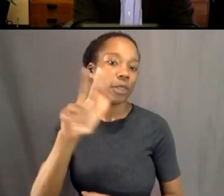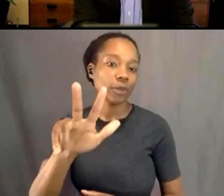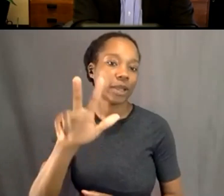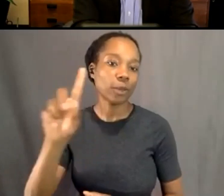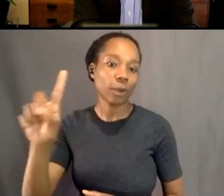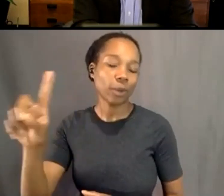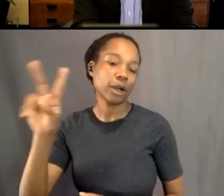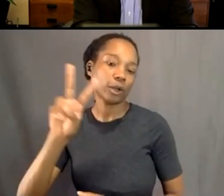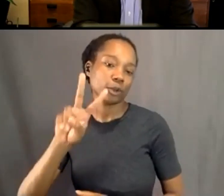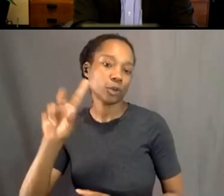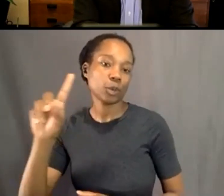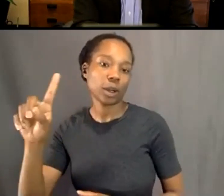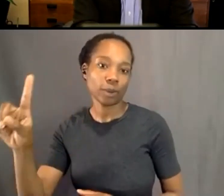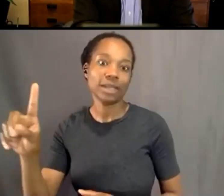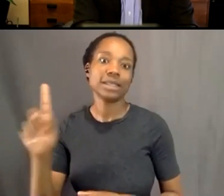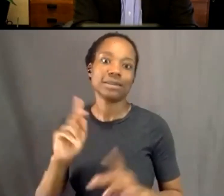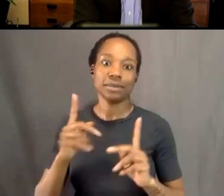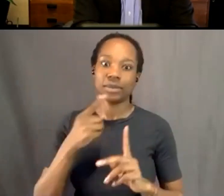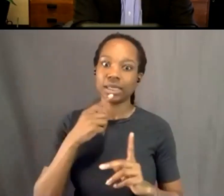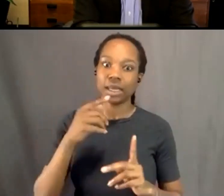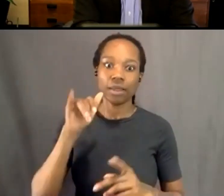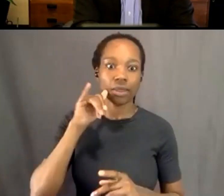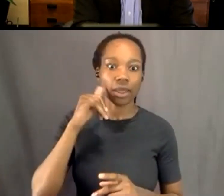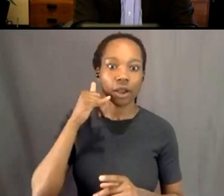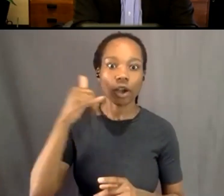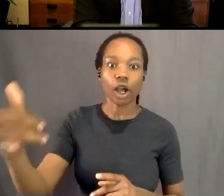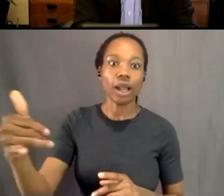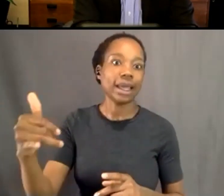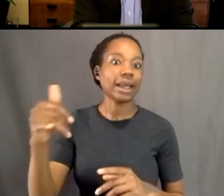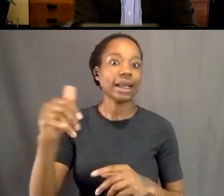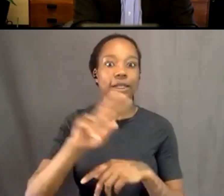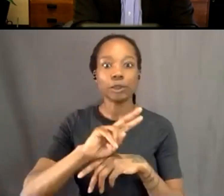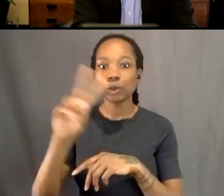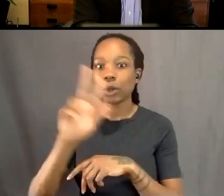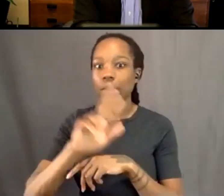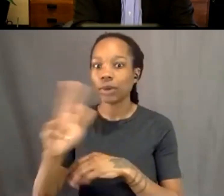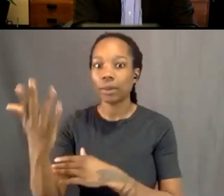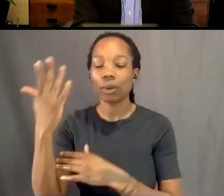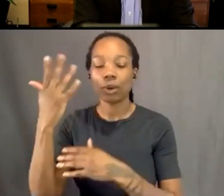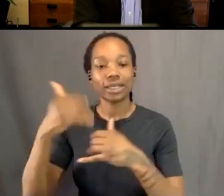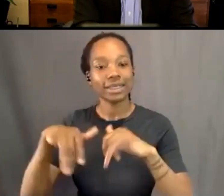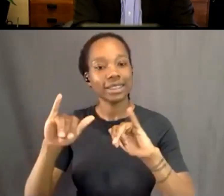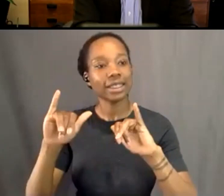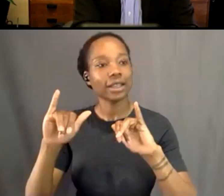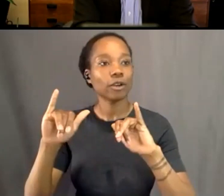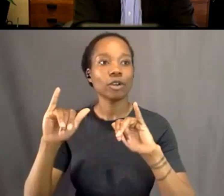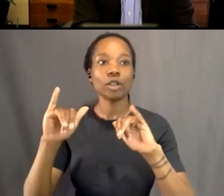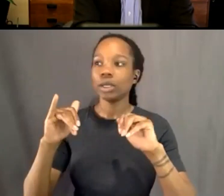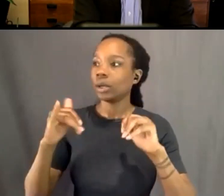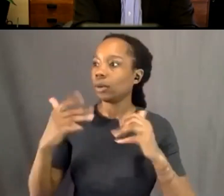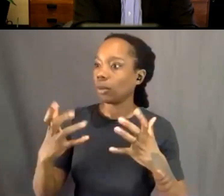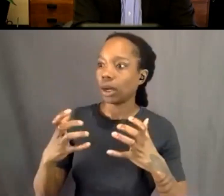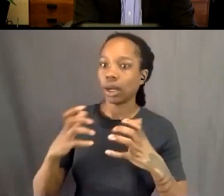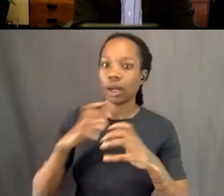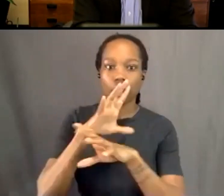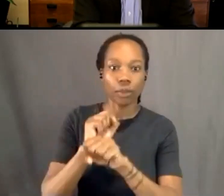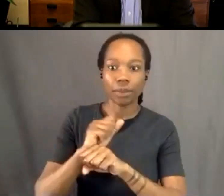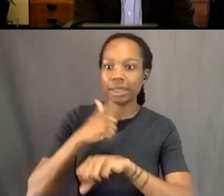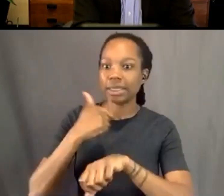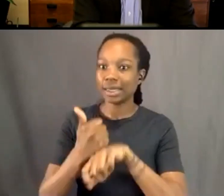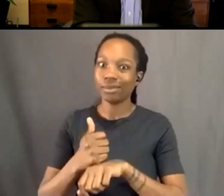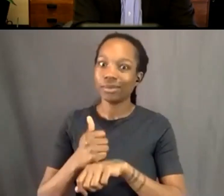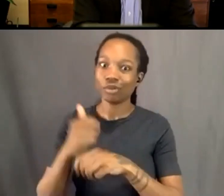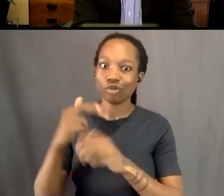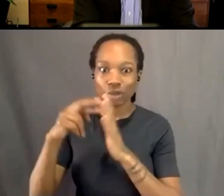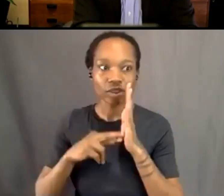3 o'clock in the morning still trying to get appointments and get registration. That's really, really hard. But having the expanded sites